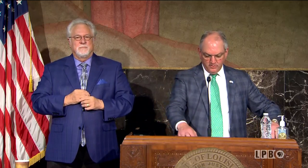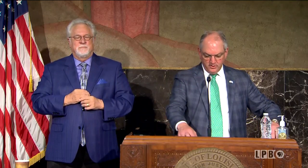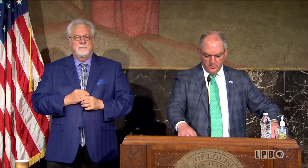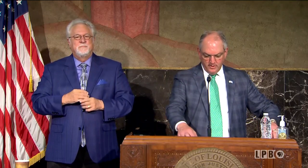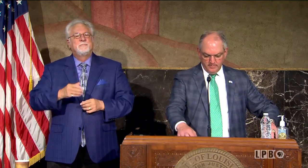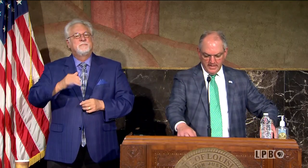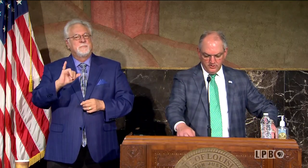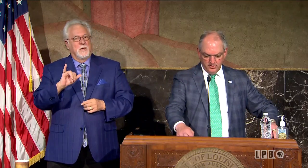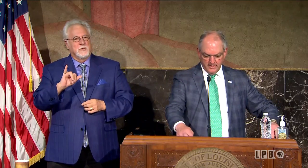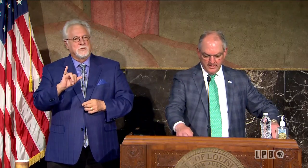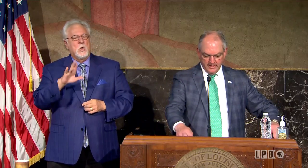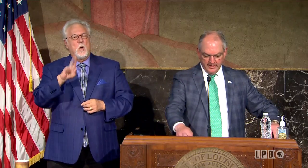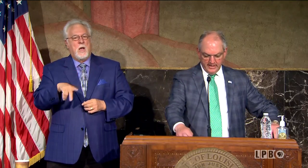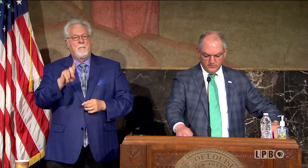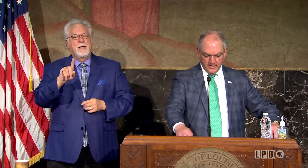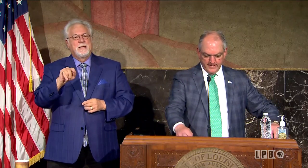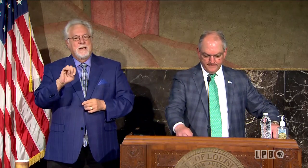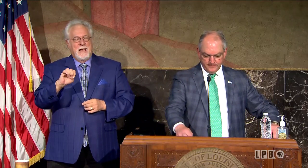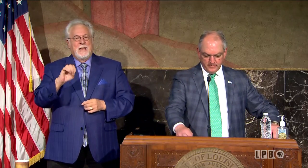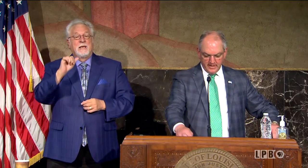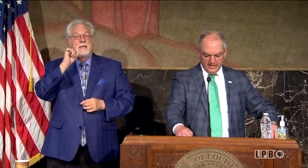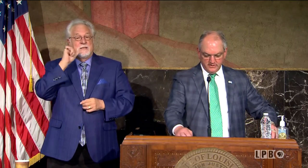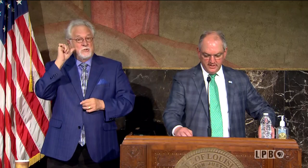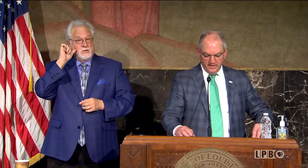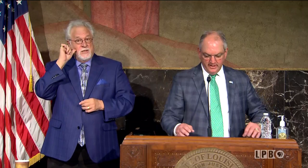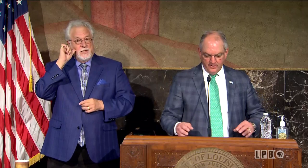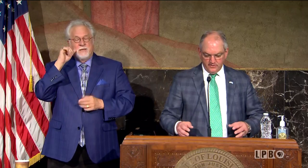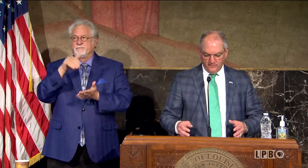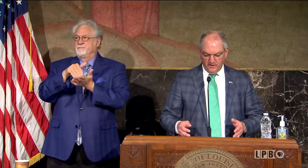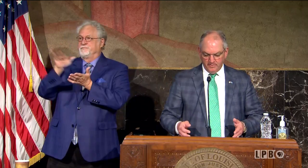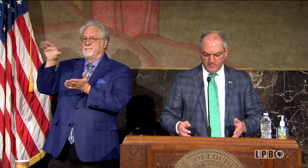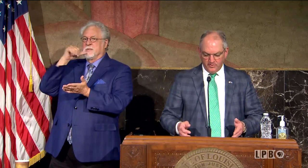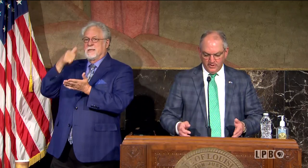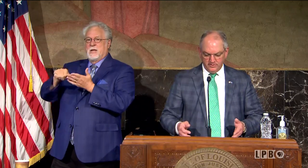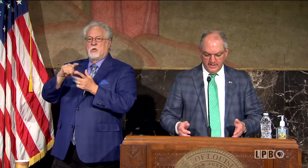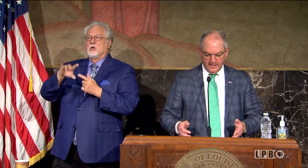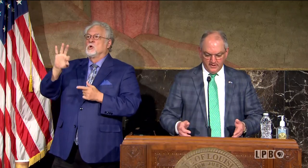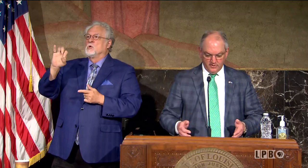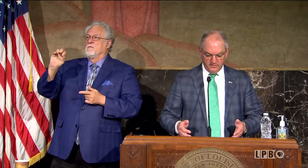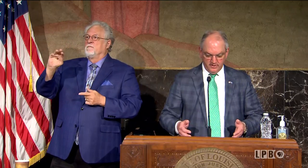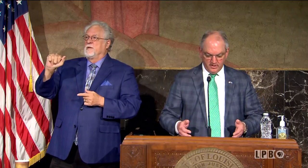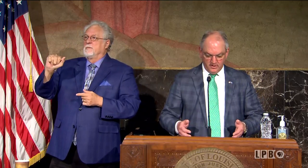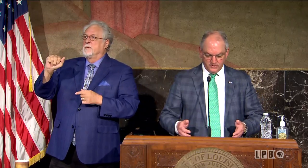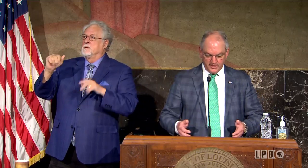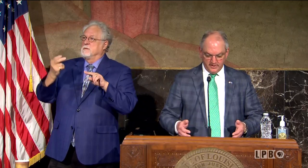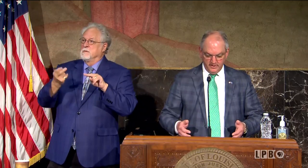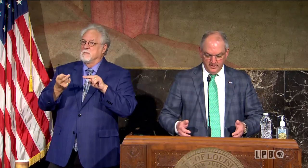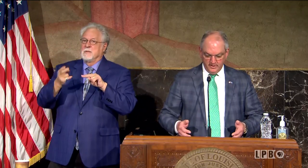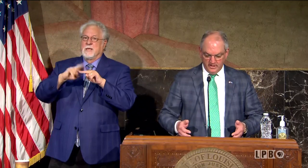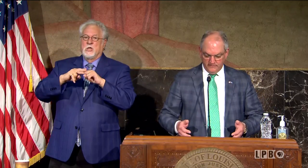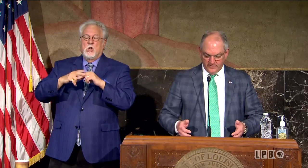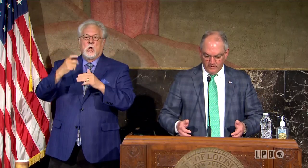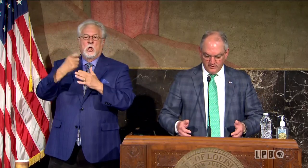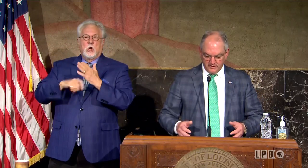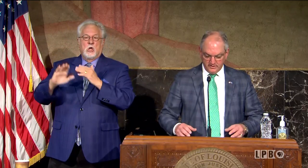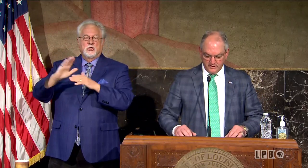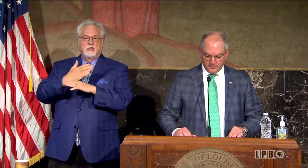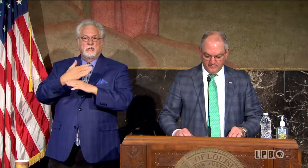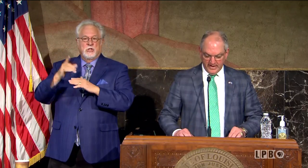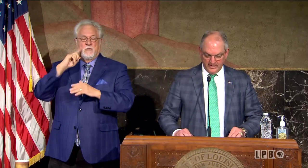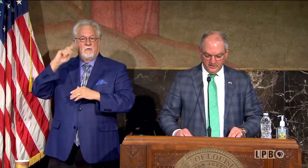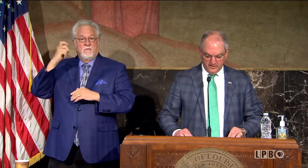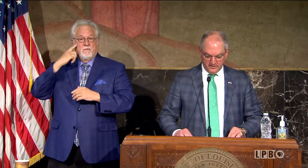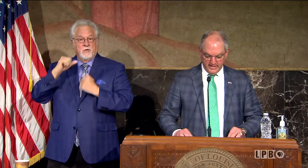want to also update you that yesterday I sent a letter to FEMA requesting an increase in the cost share of federal